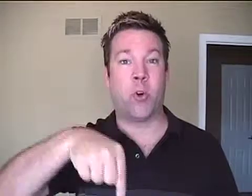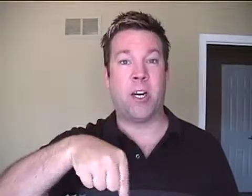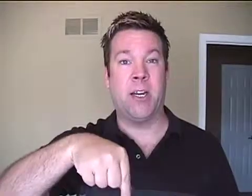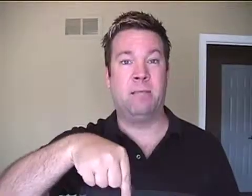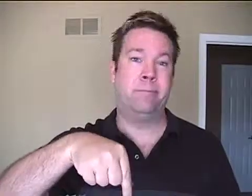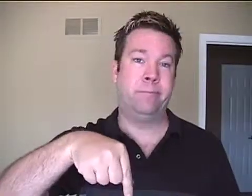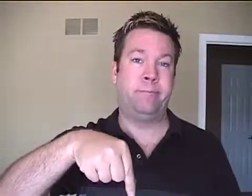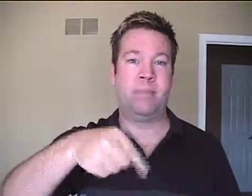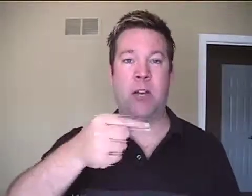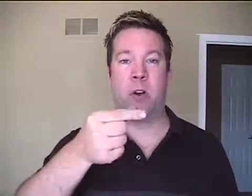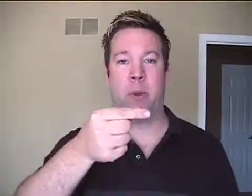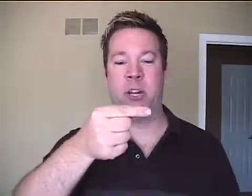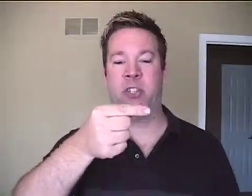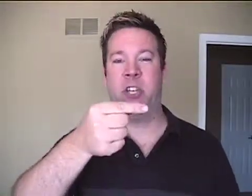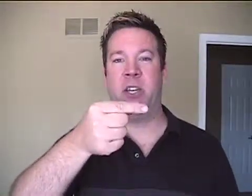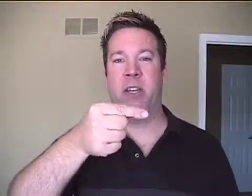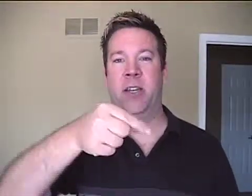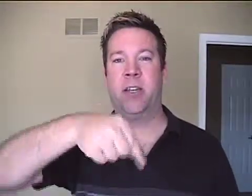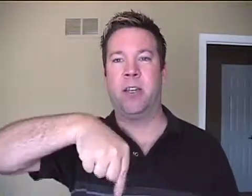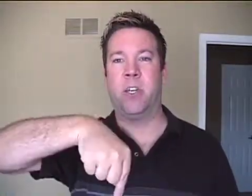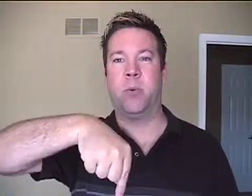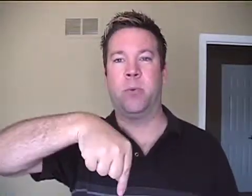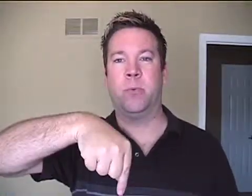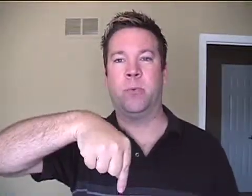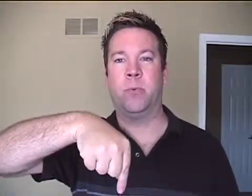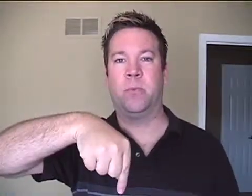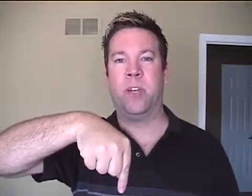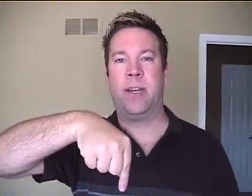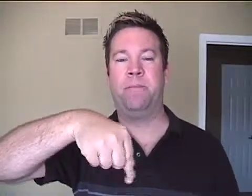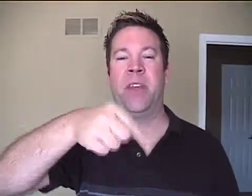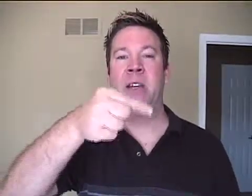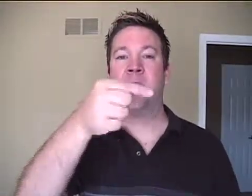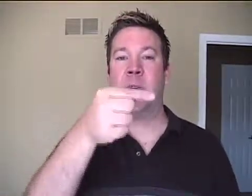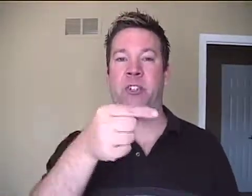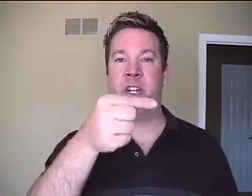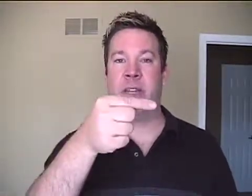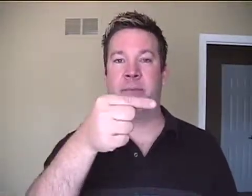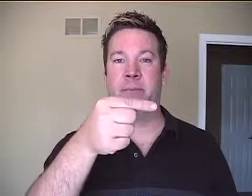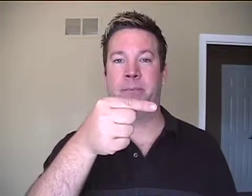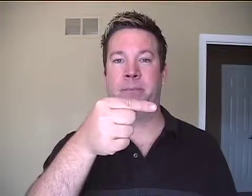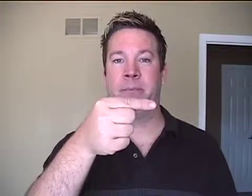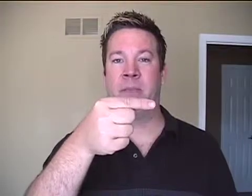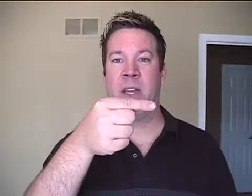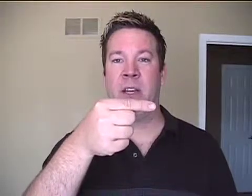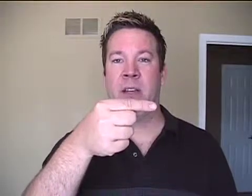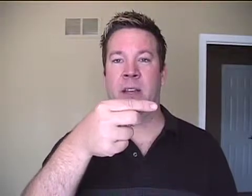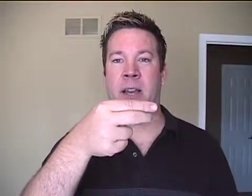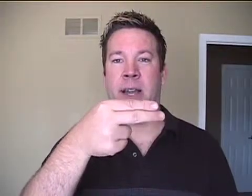Quarterly. That's how I remember it. G, Q. Okay? So write G.